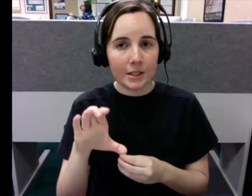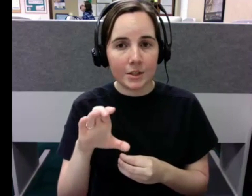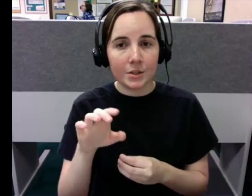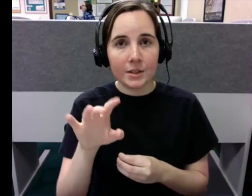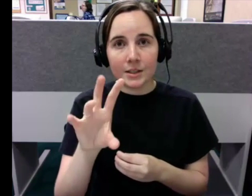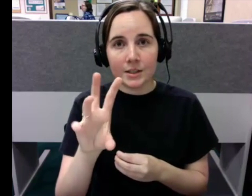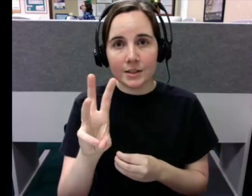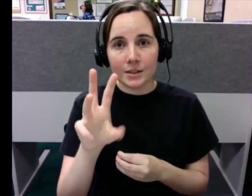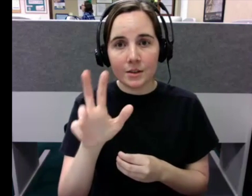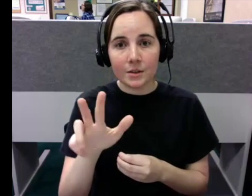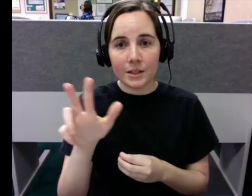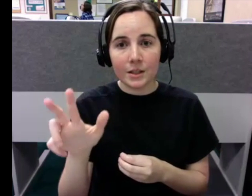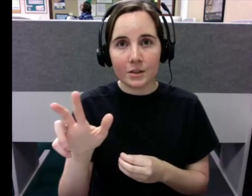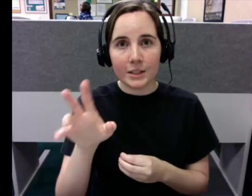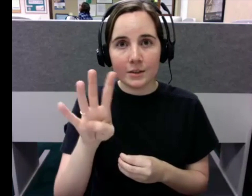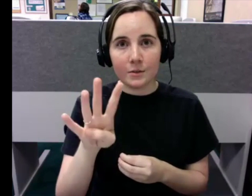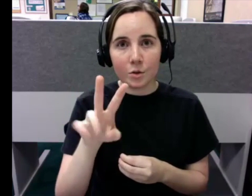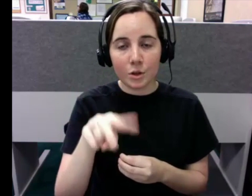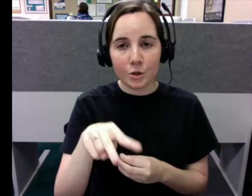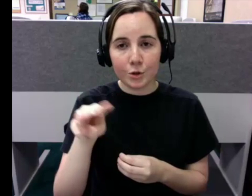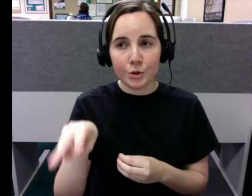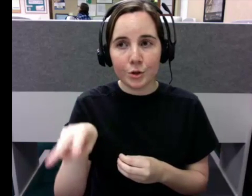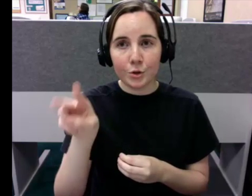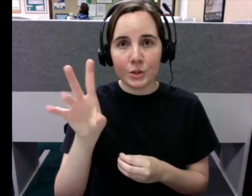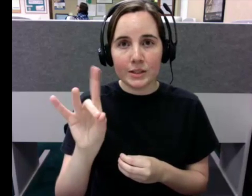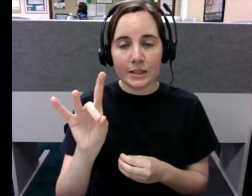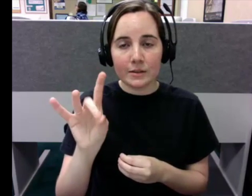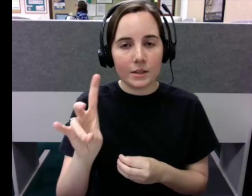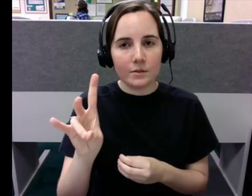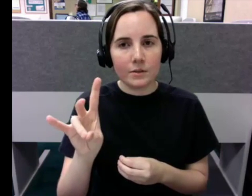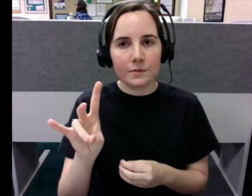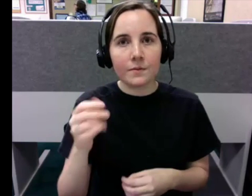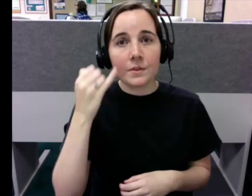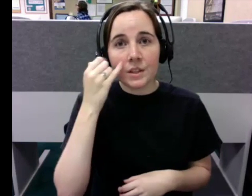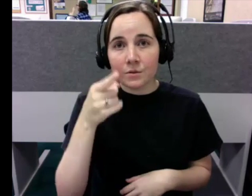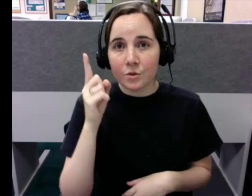1-800-633-4227. If you're deaf or hard of hearing, call TTY